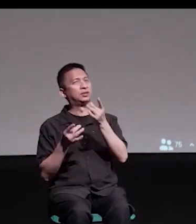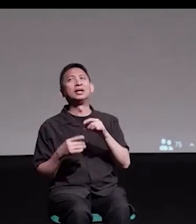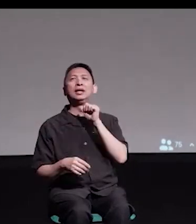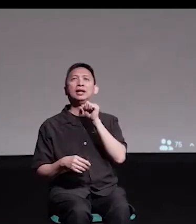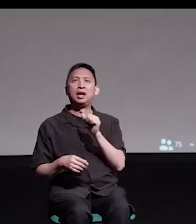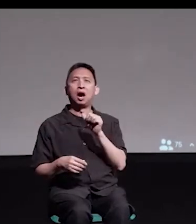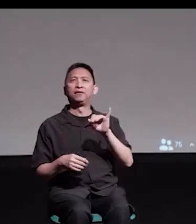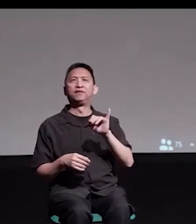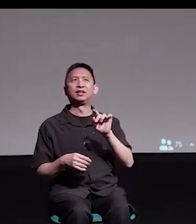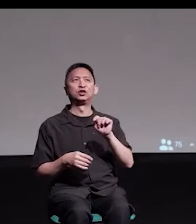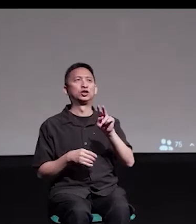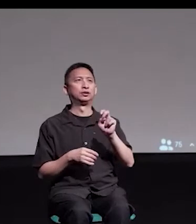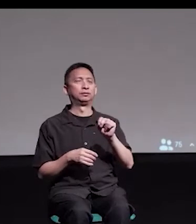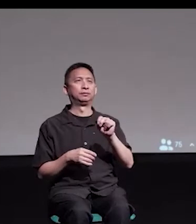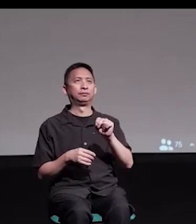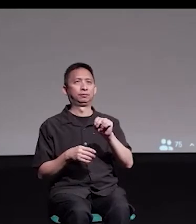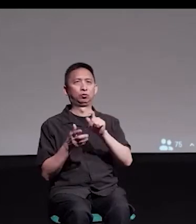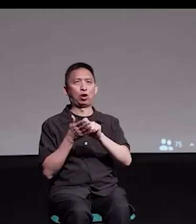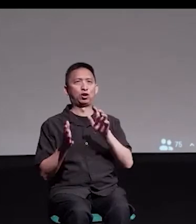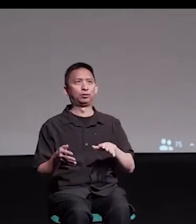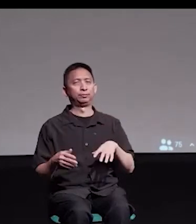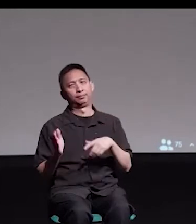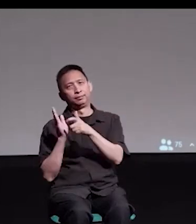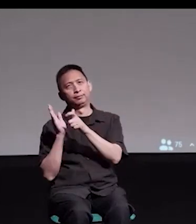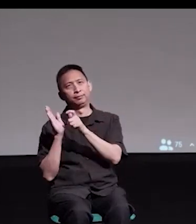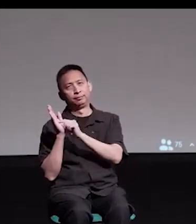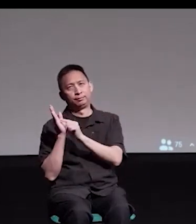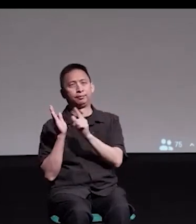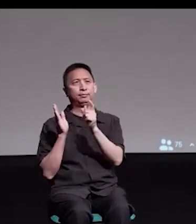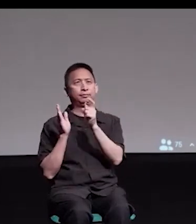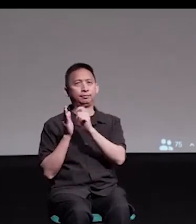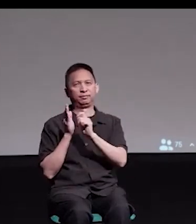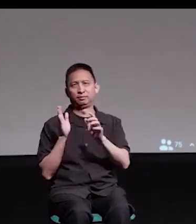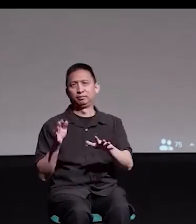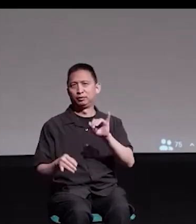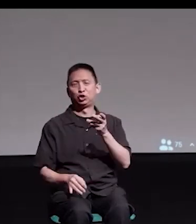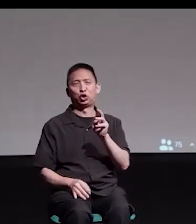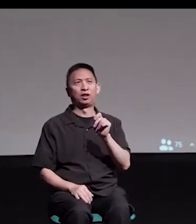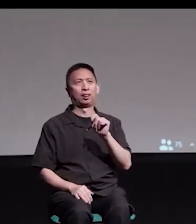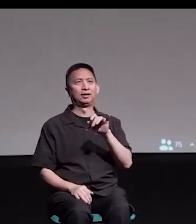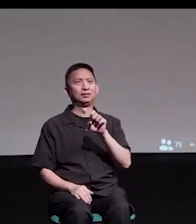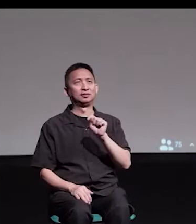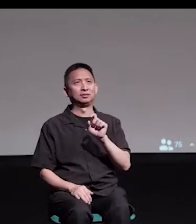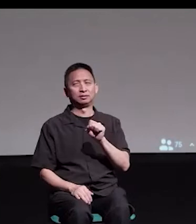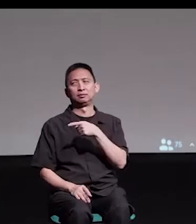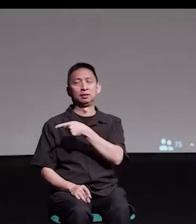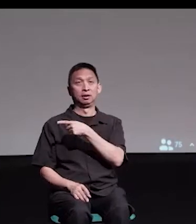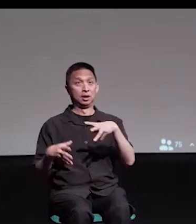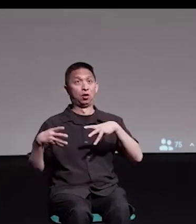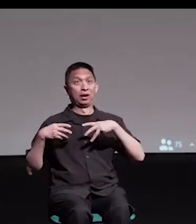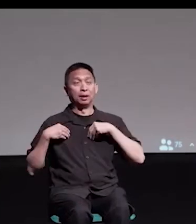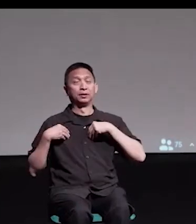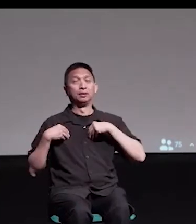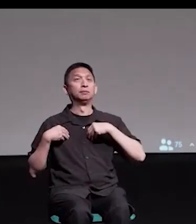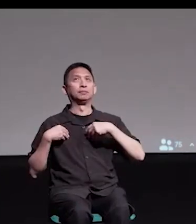nonfiction writers, like journalists that write for print, are not, you know, they are accepted as